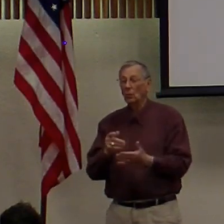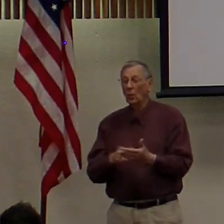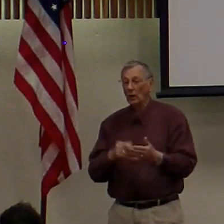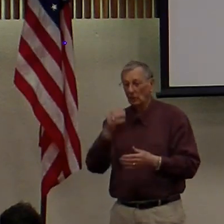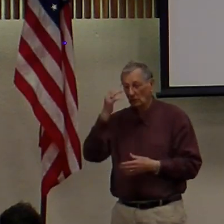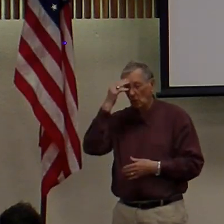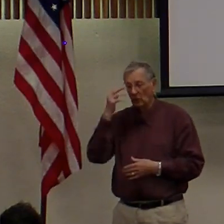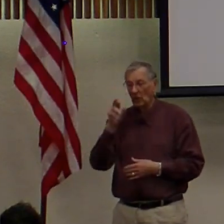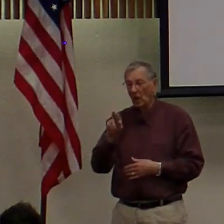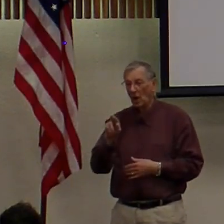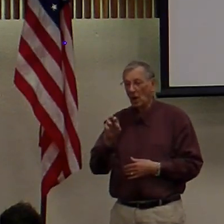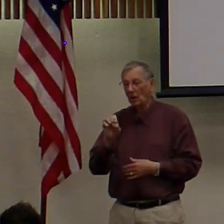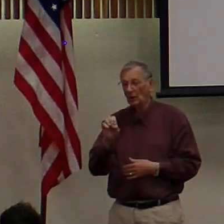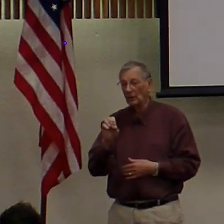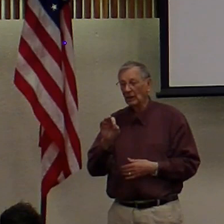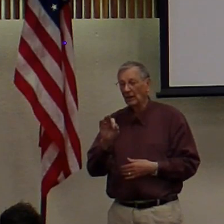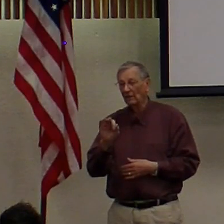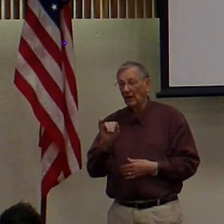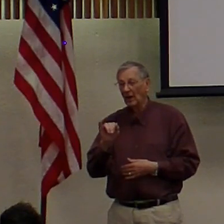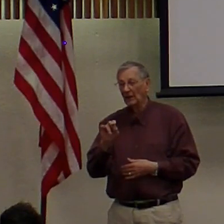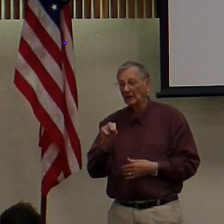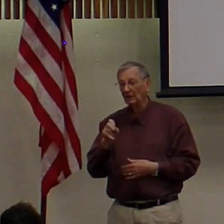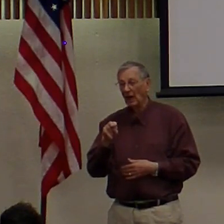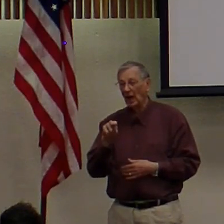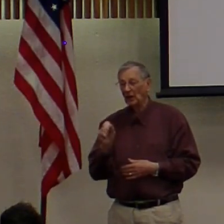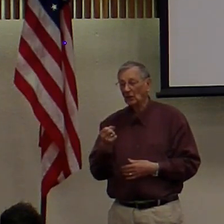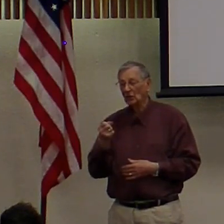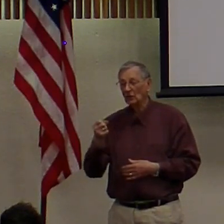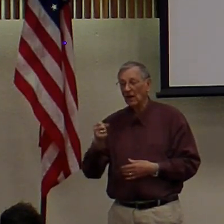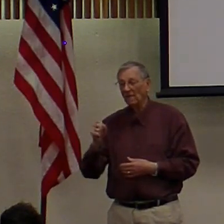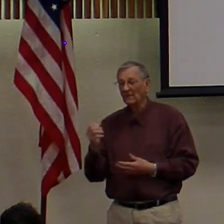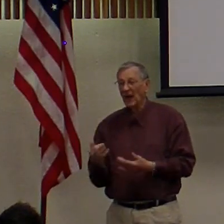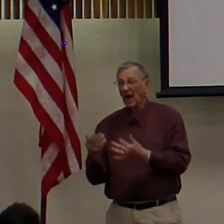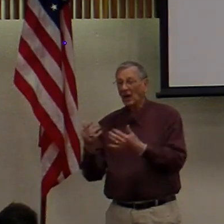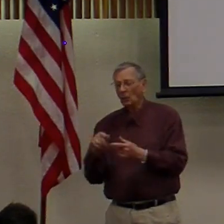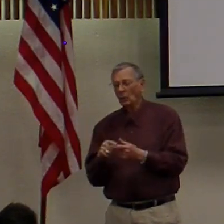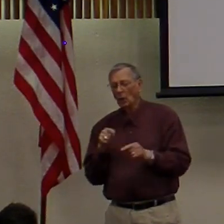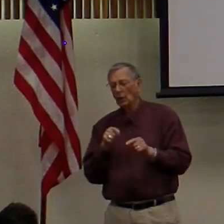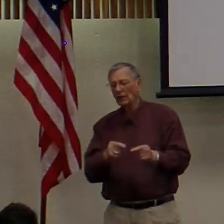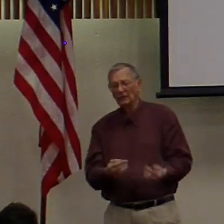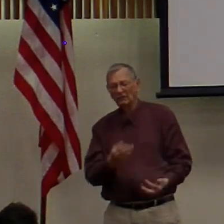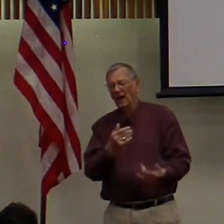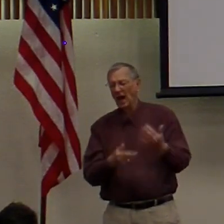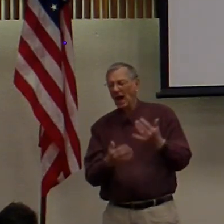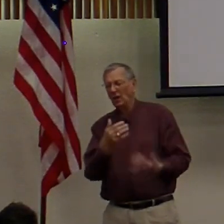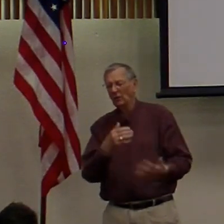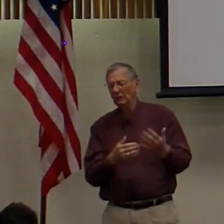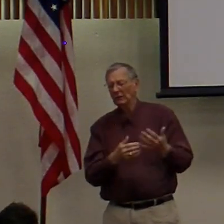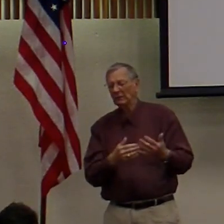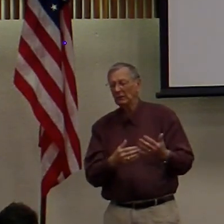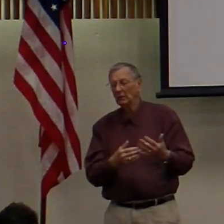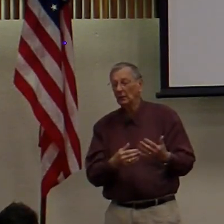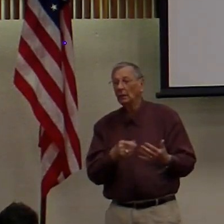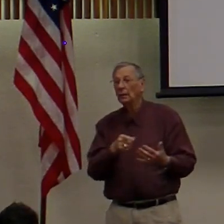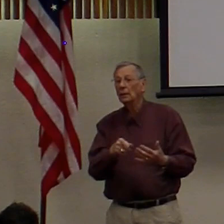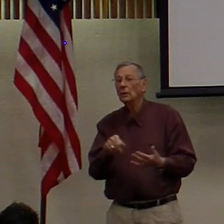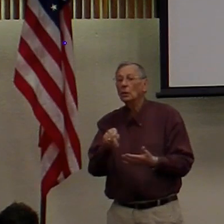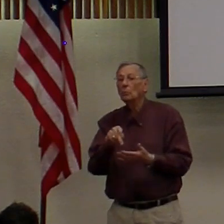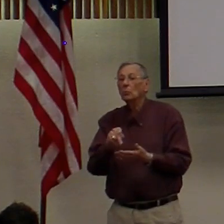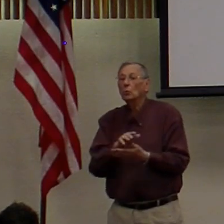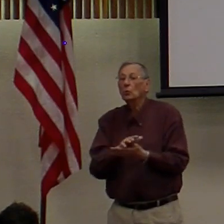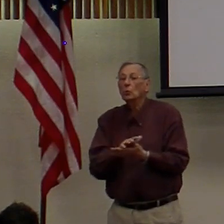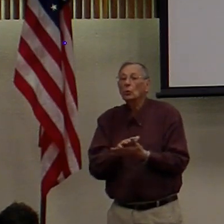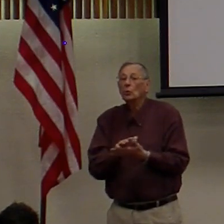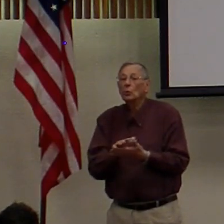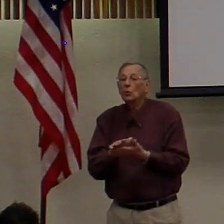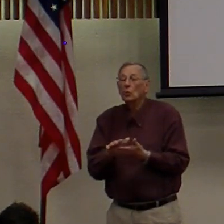as the refiner's fire when we look at this fiery ordeal. And this is the fire that purified